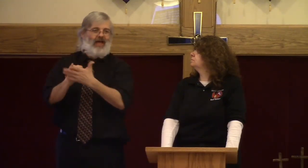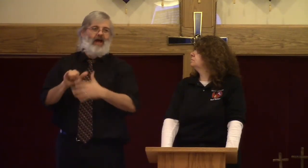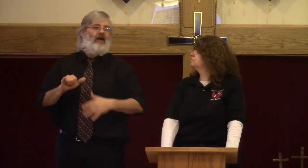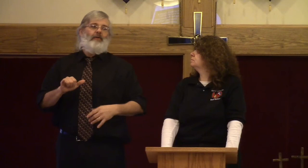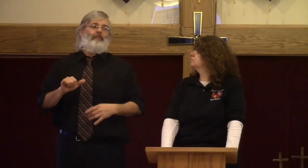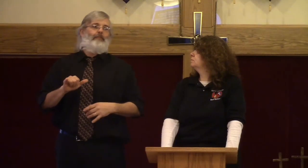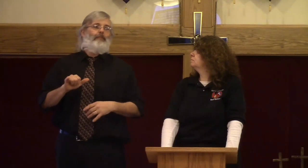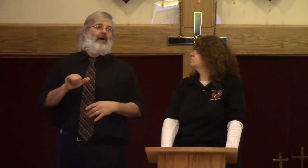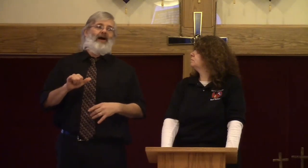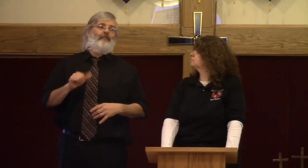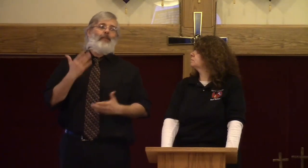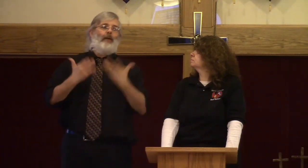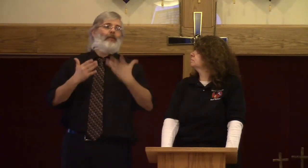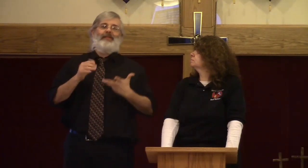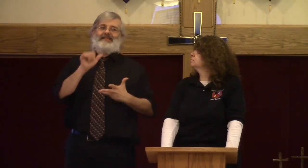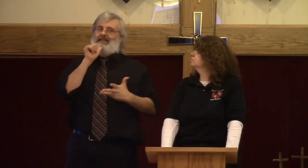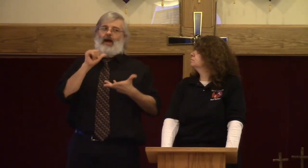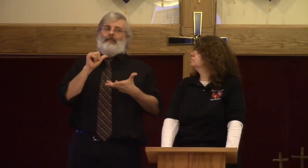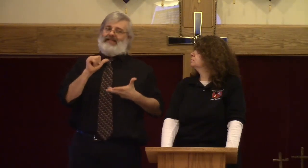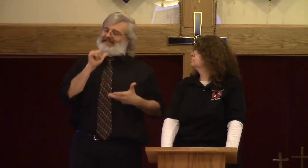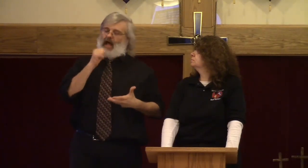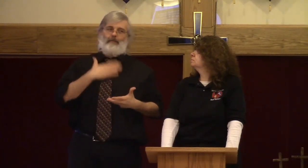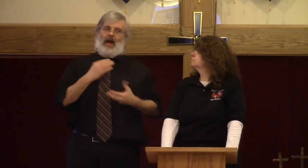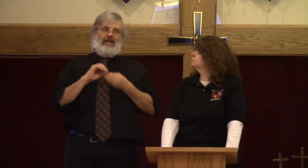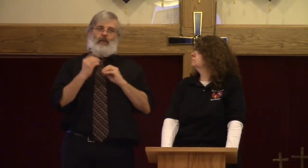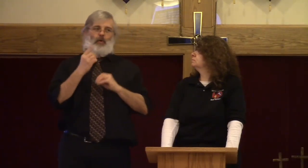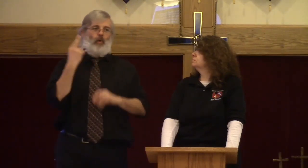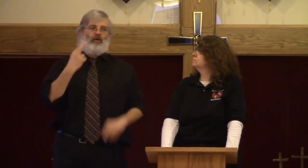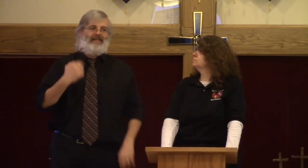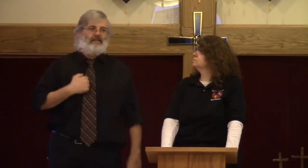that. But probably it's not my number one reason.